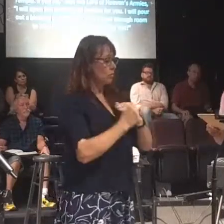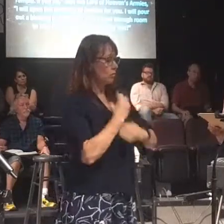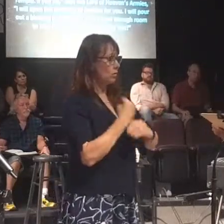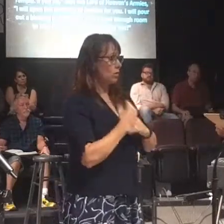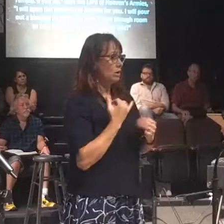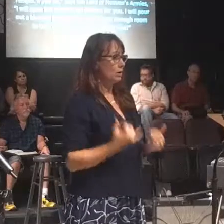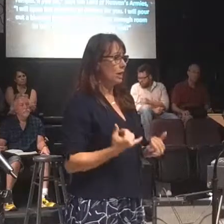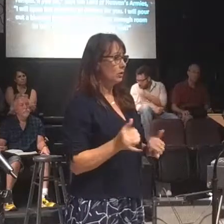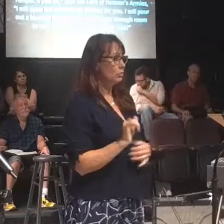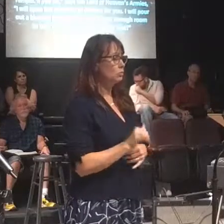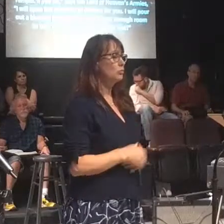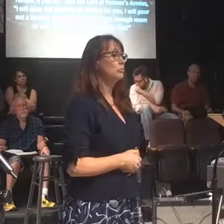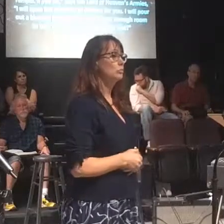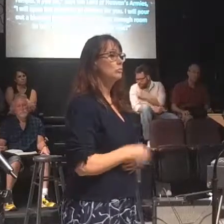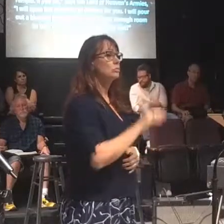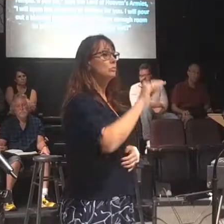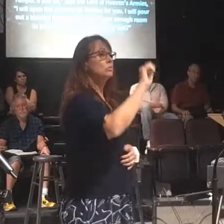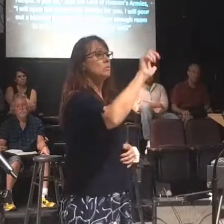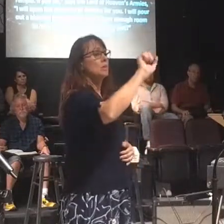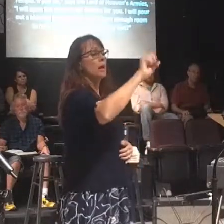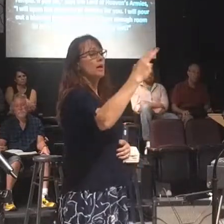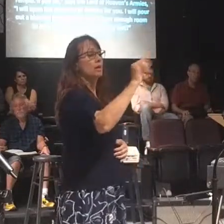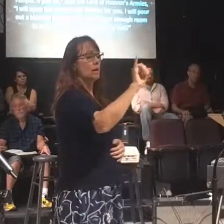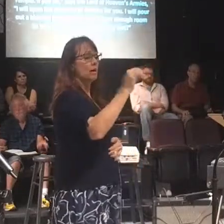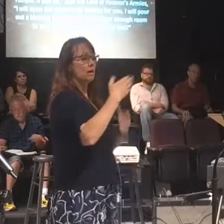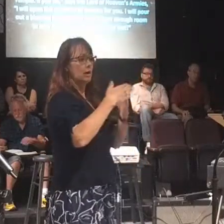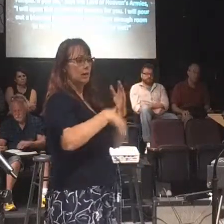Malachi ends